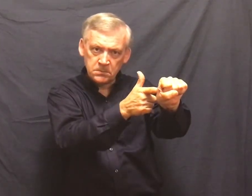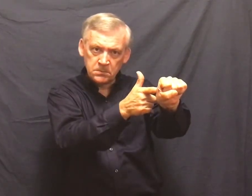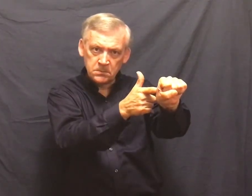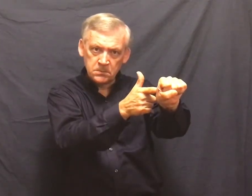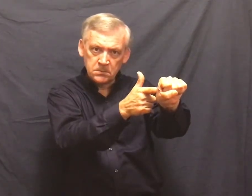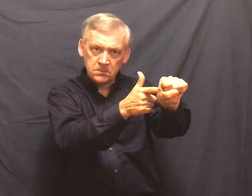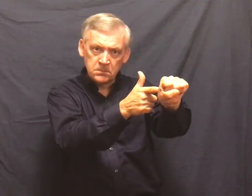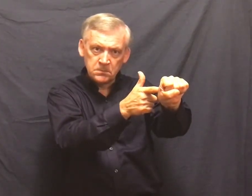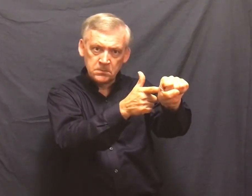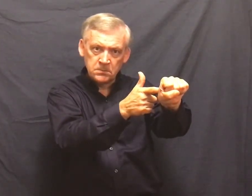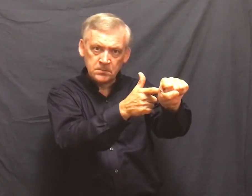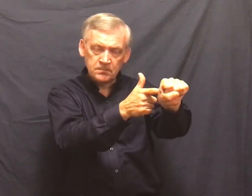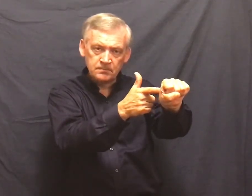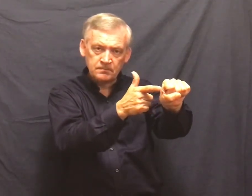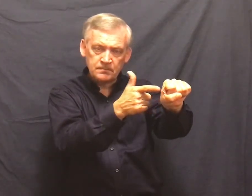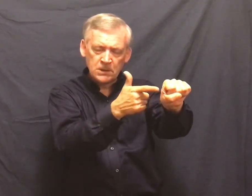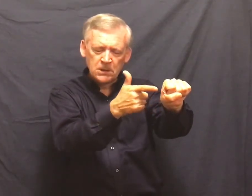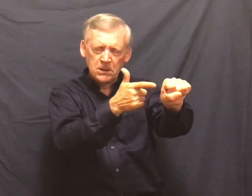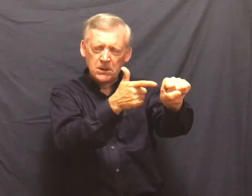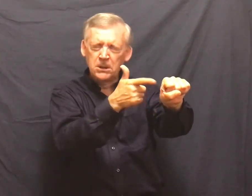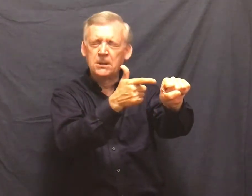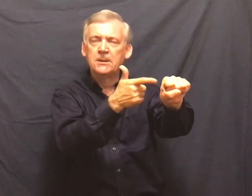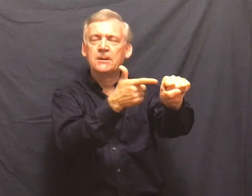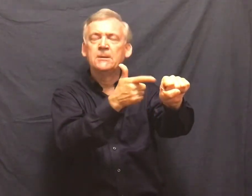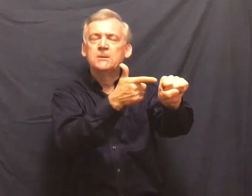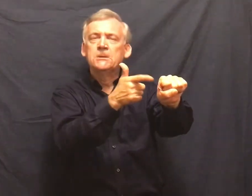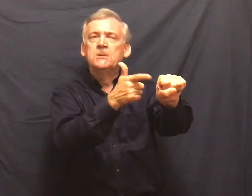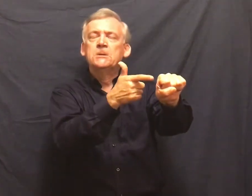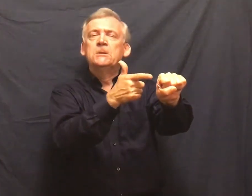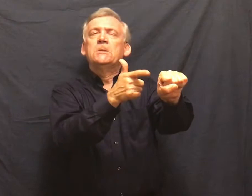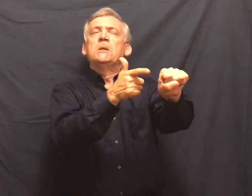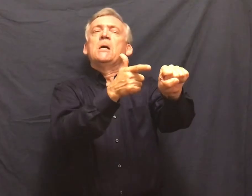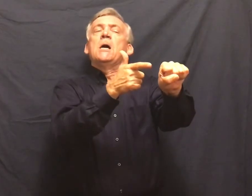The hand shook violently, but his face set and his hand steadied.